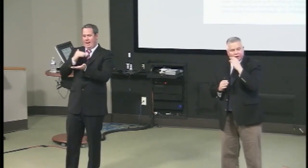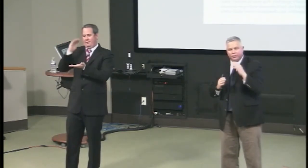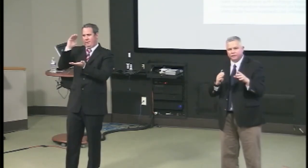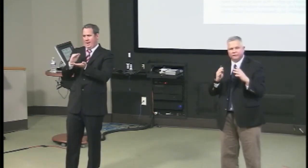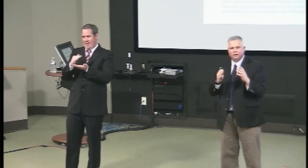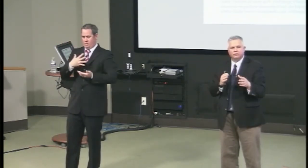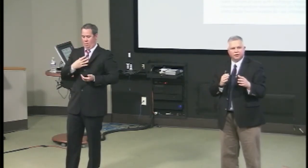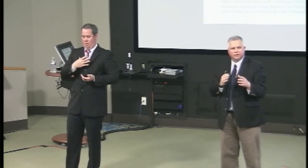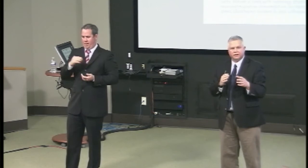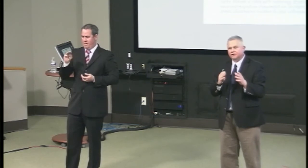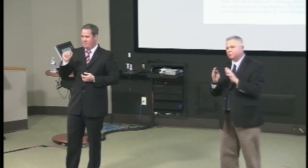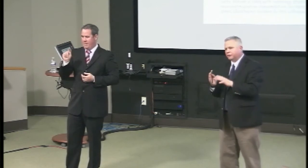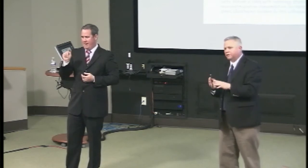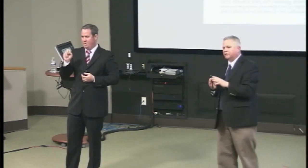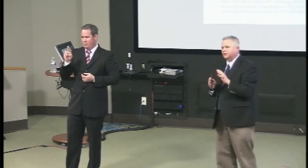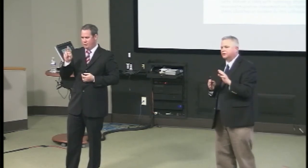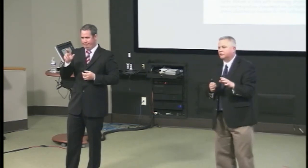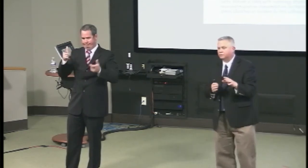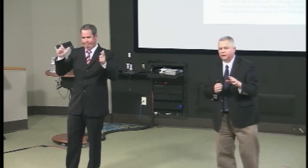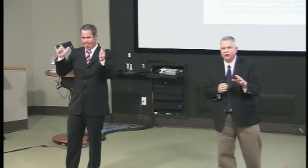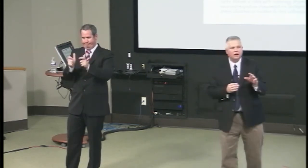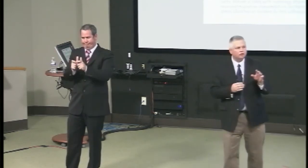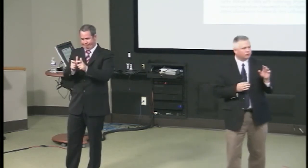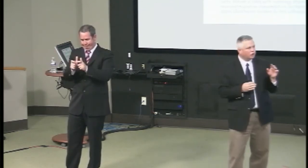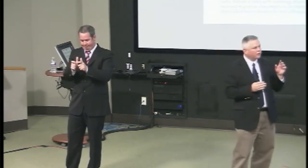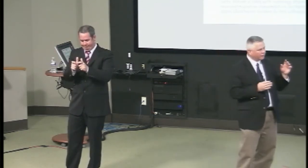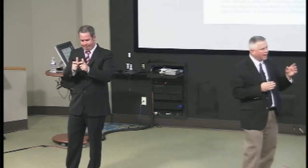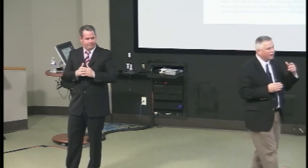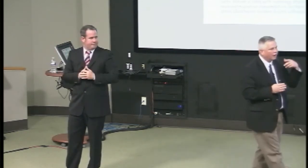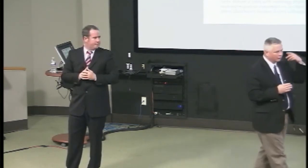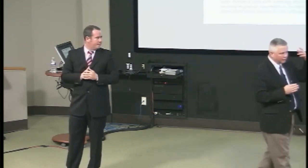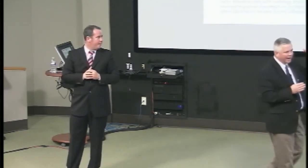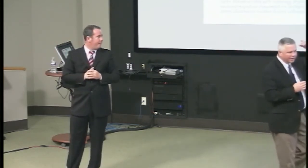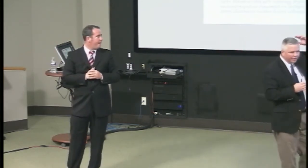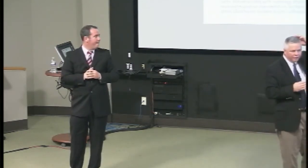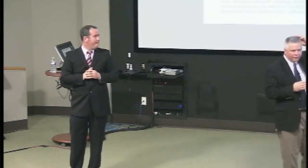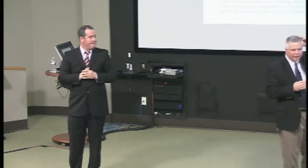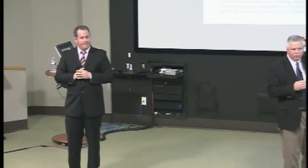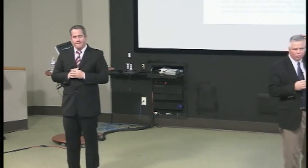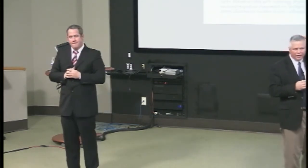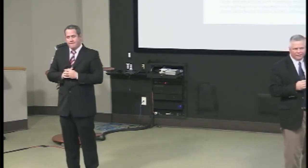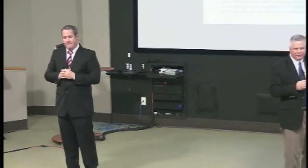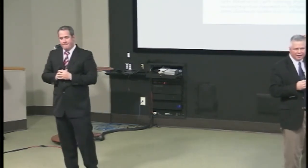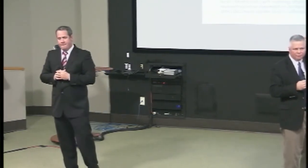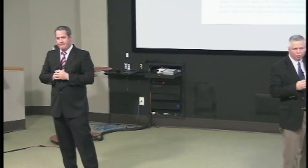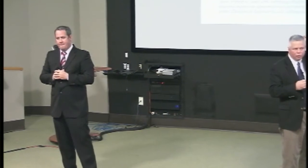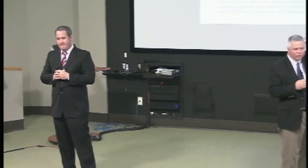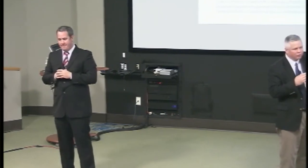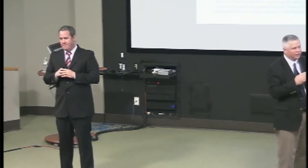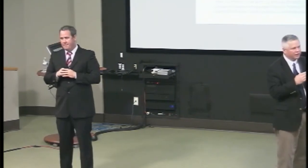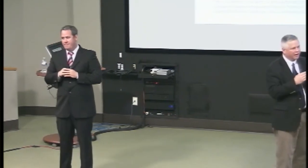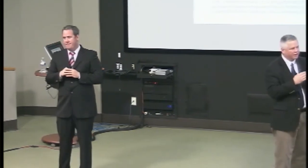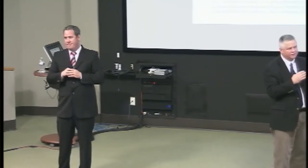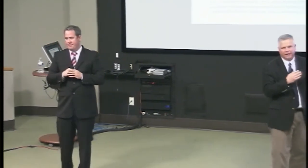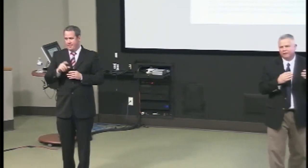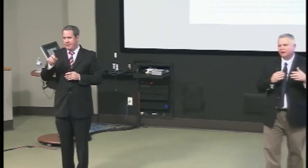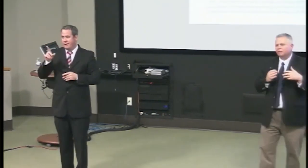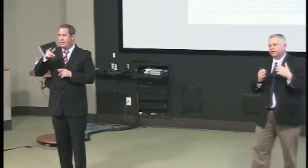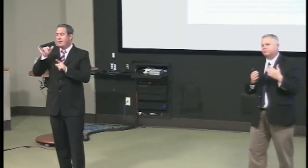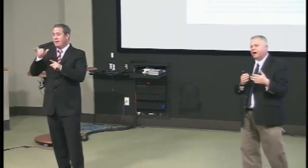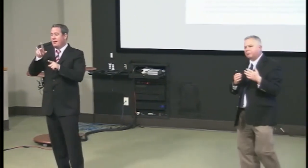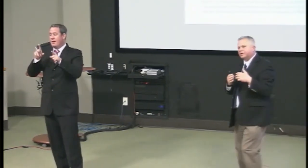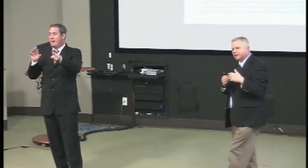Eden's lab and others have contributed to this in both adults and children, showing that like the noisy, poorly organized,